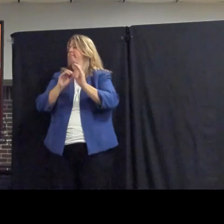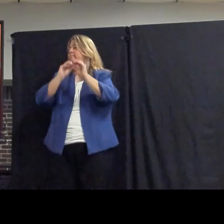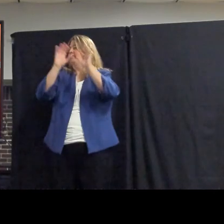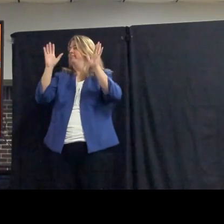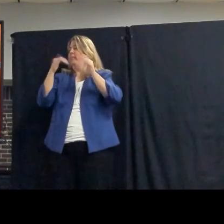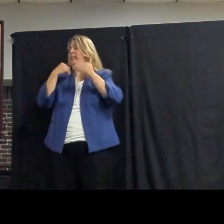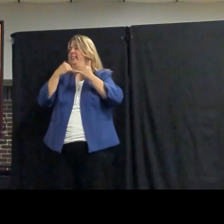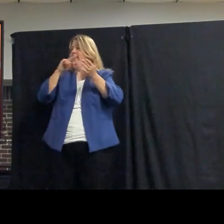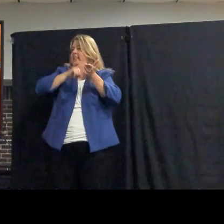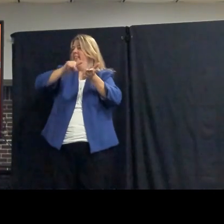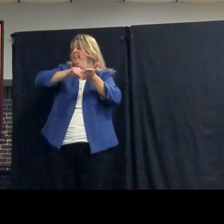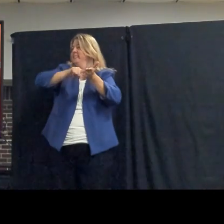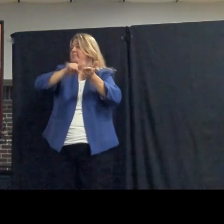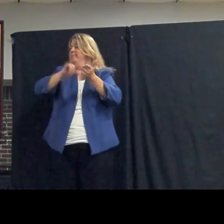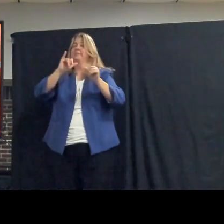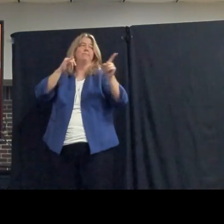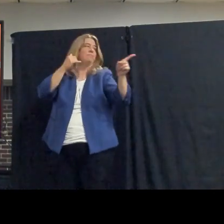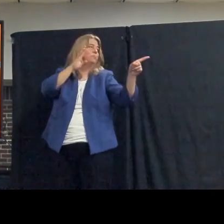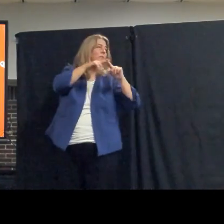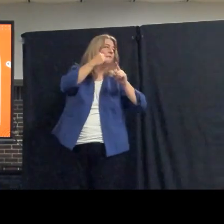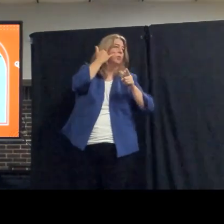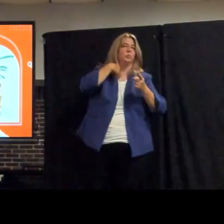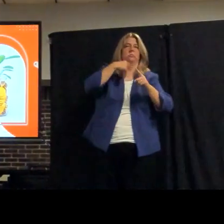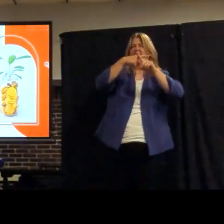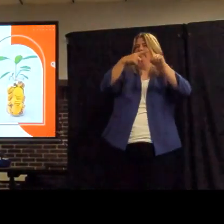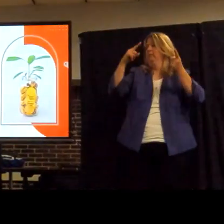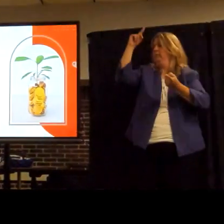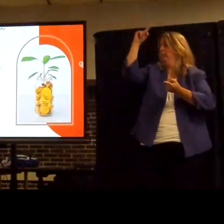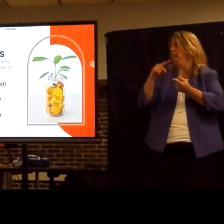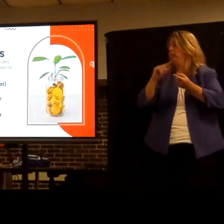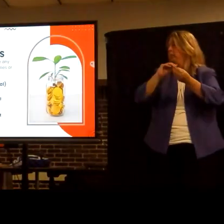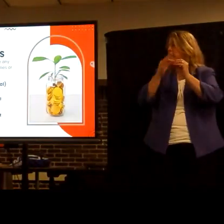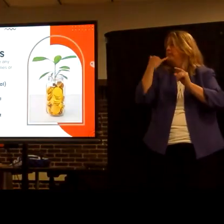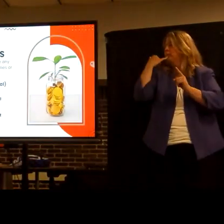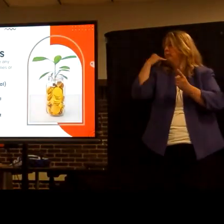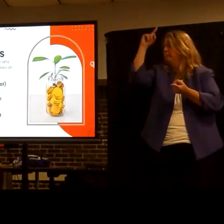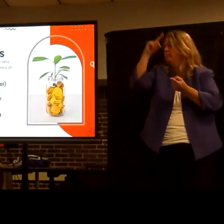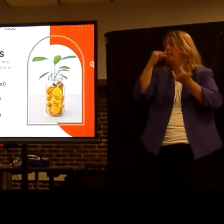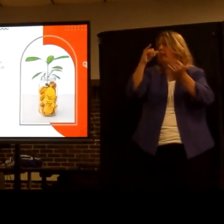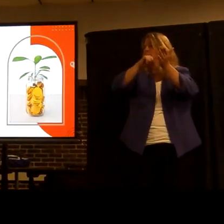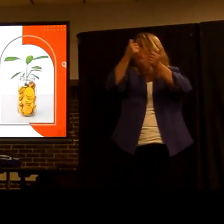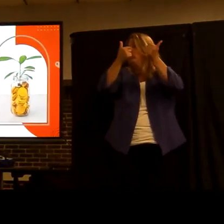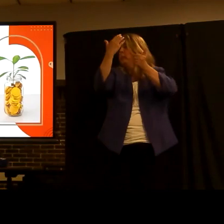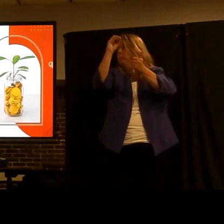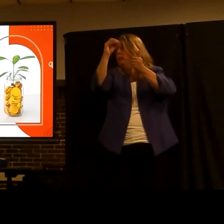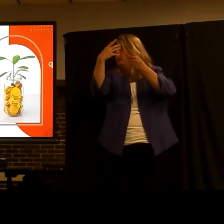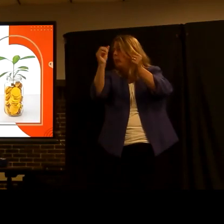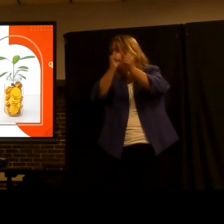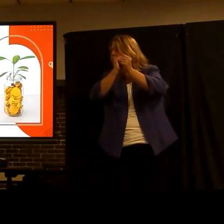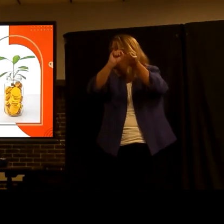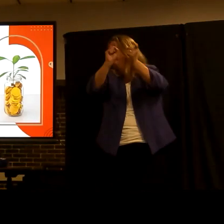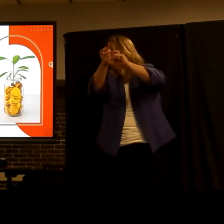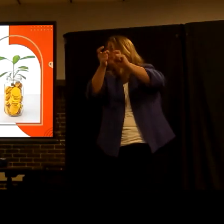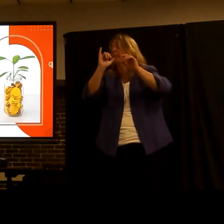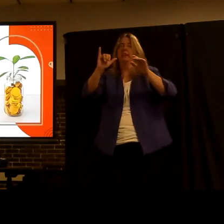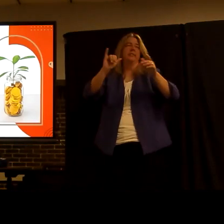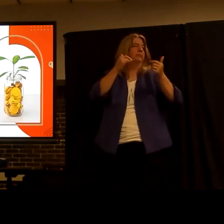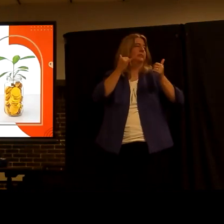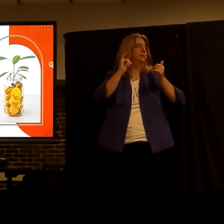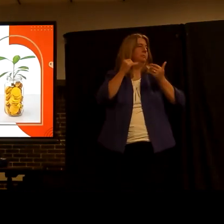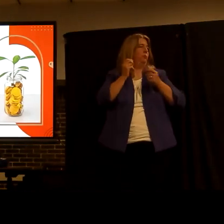I believe by September and October, we'll have more clarity on some of these areas. We have reduced the